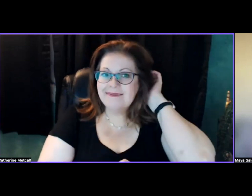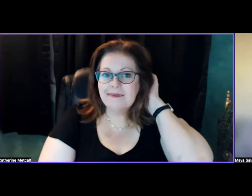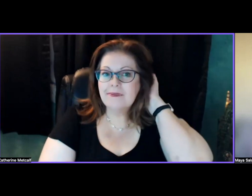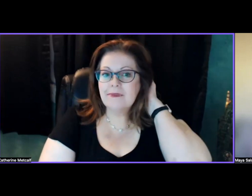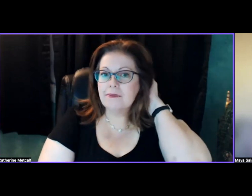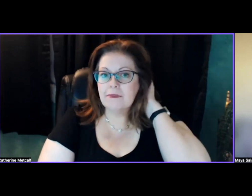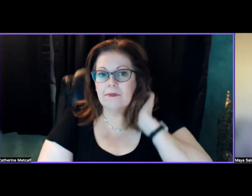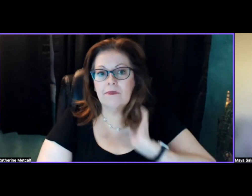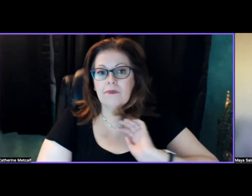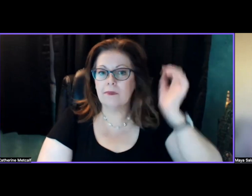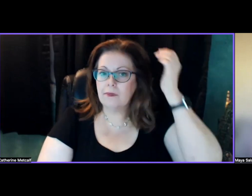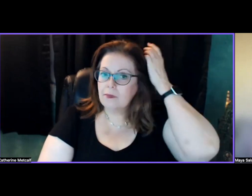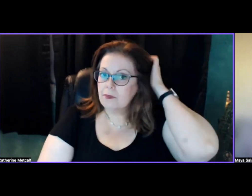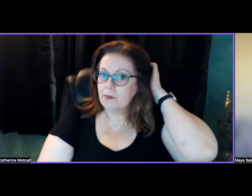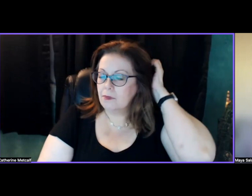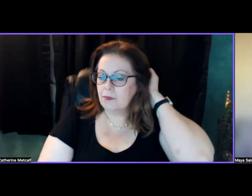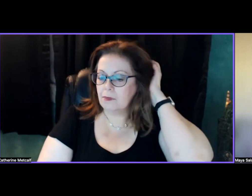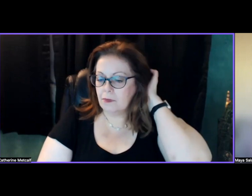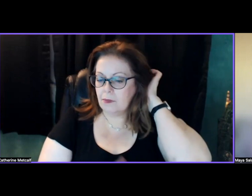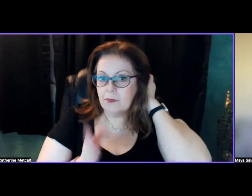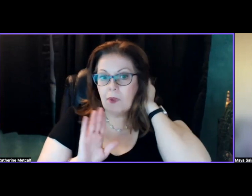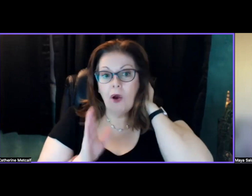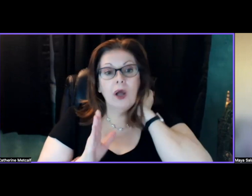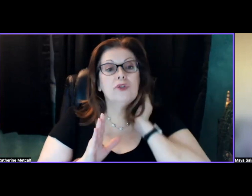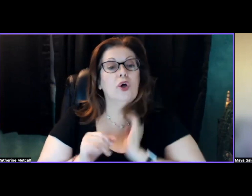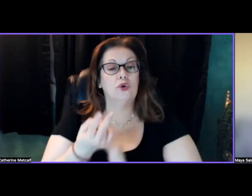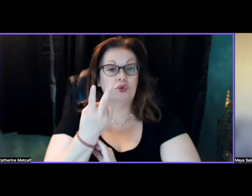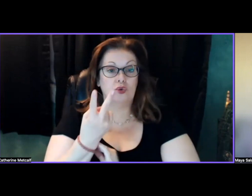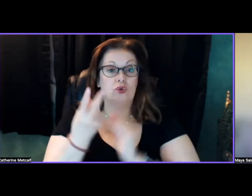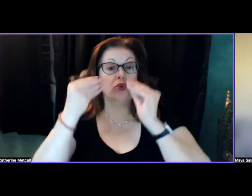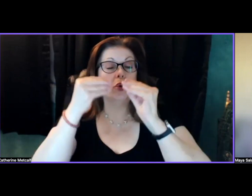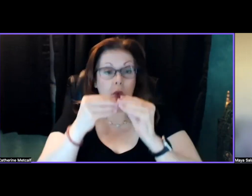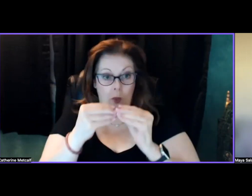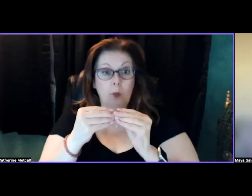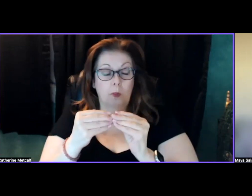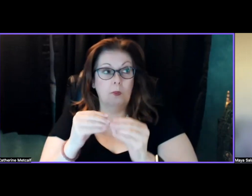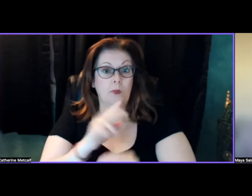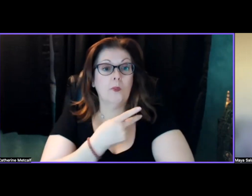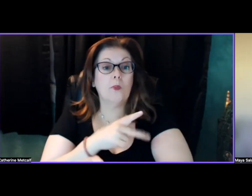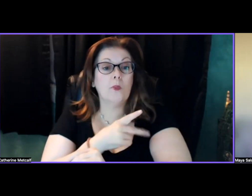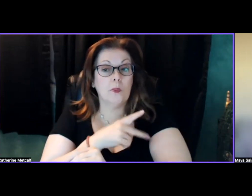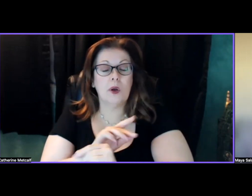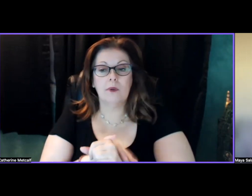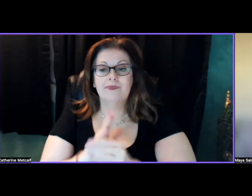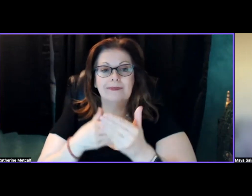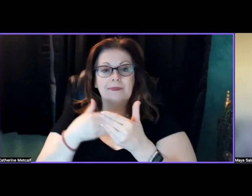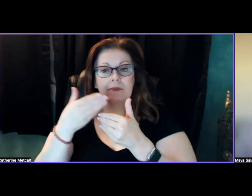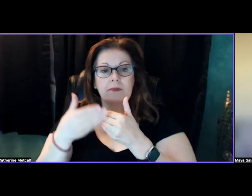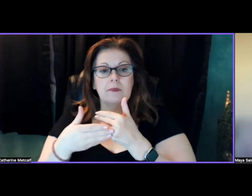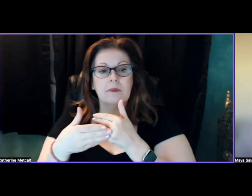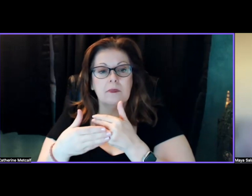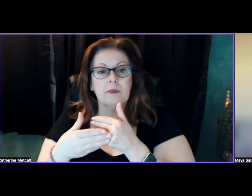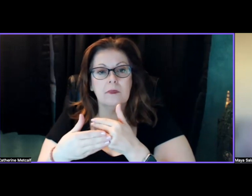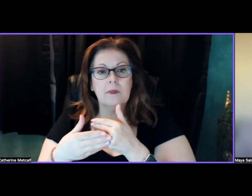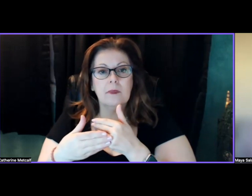All right. So I'm gonna read 2 more poems for y'all. The next one